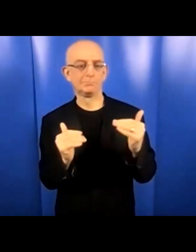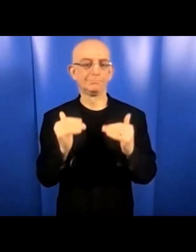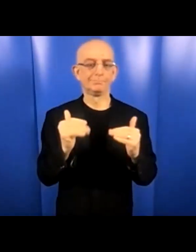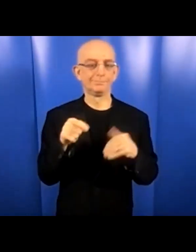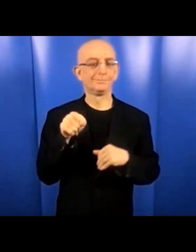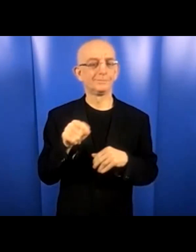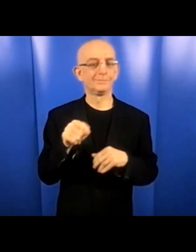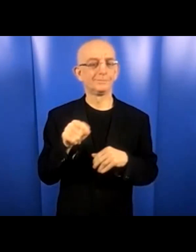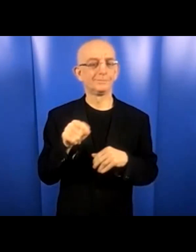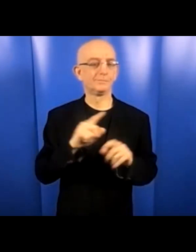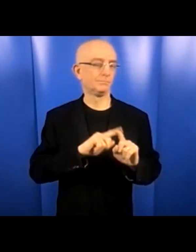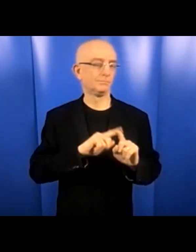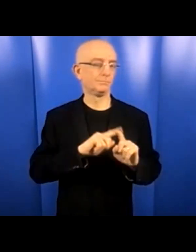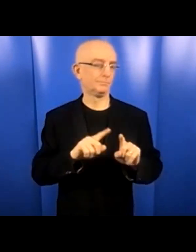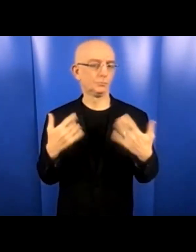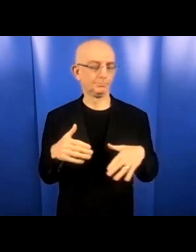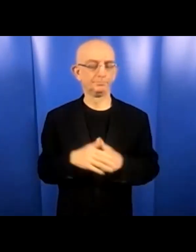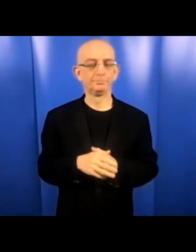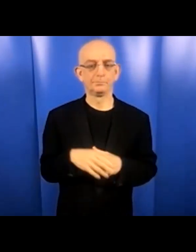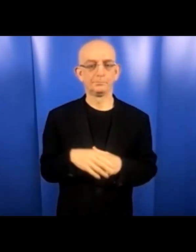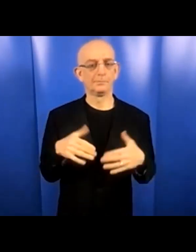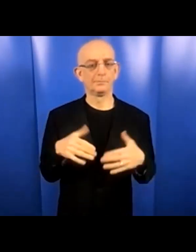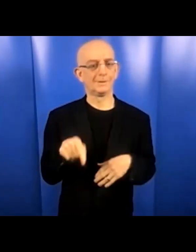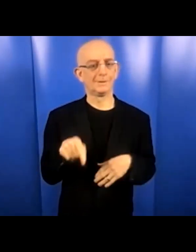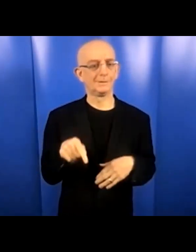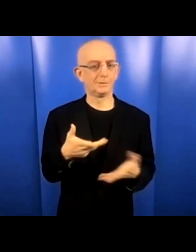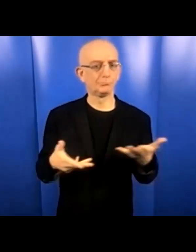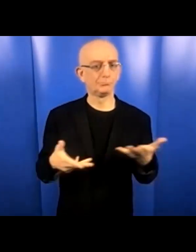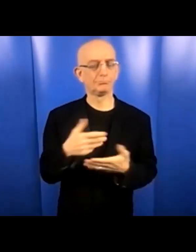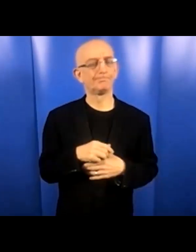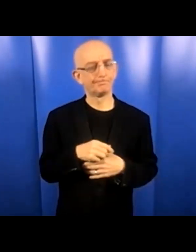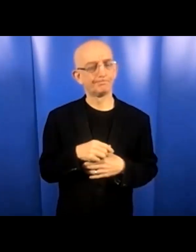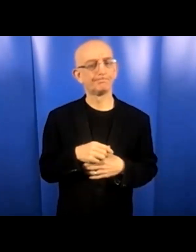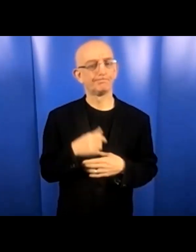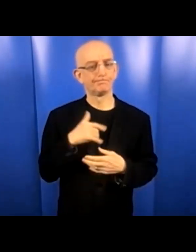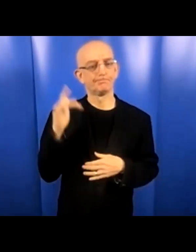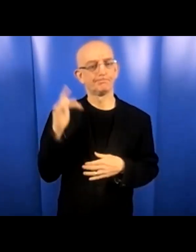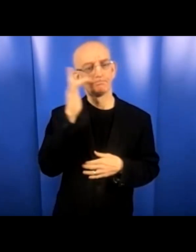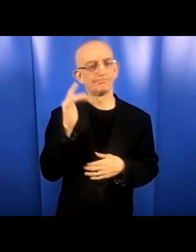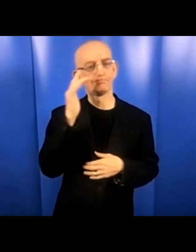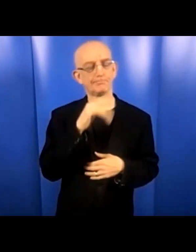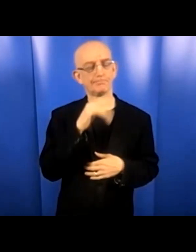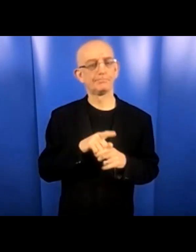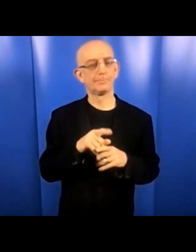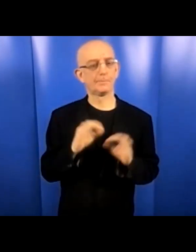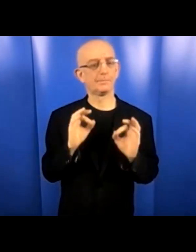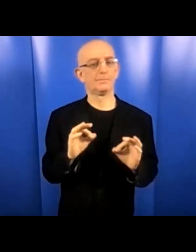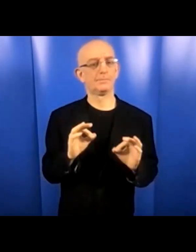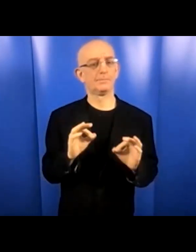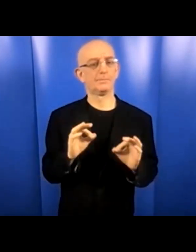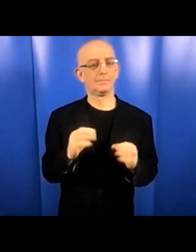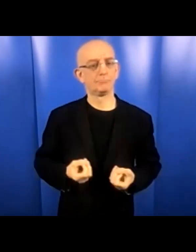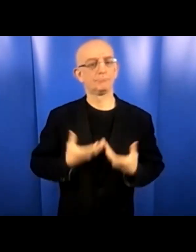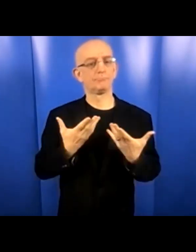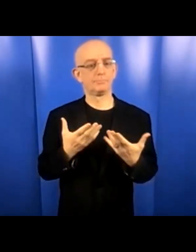really helpful and enlightening session today, and a big thanks to everybody. I'm now going to hand back actually